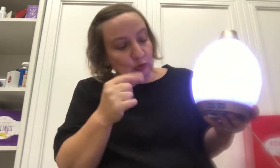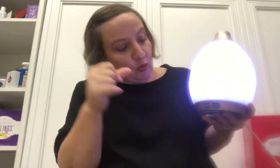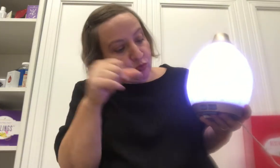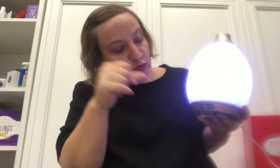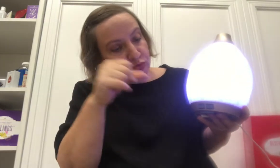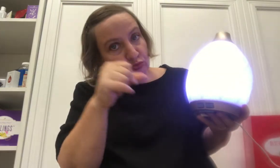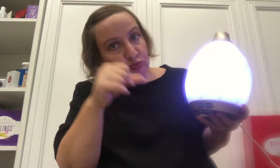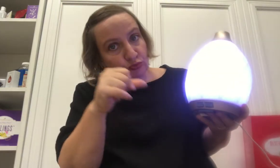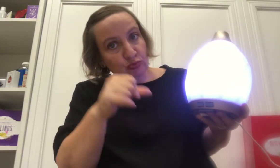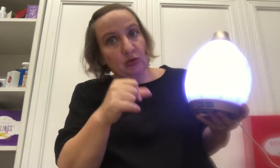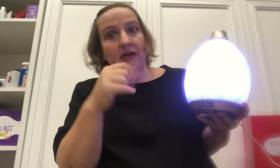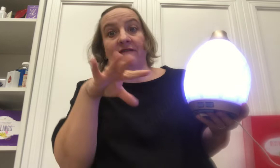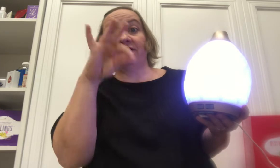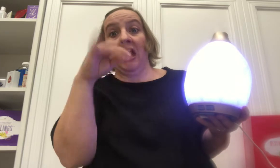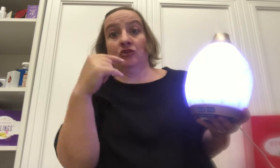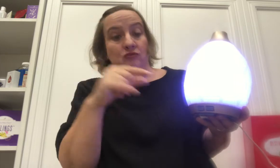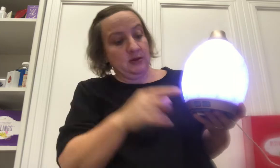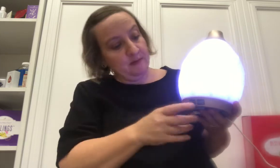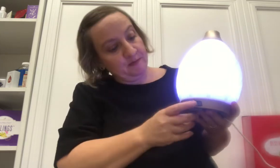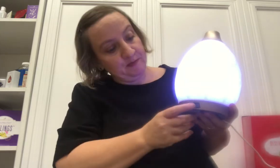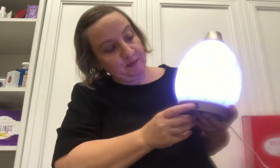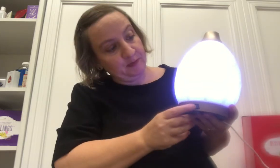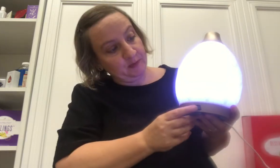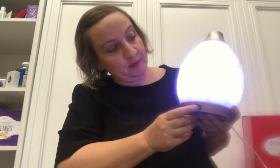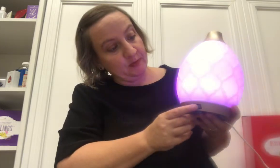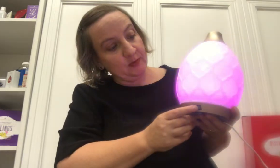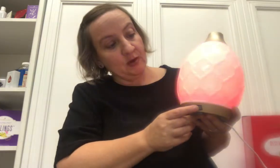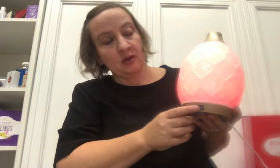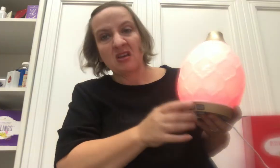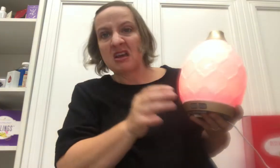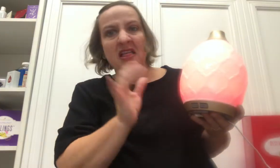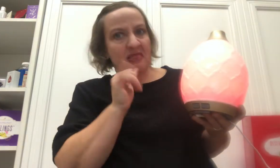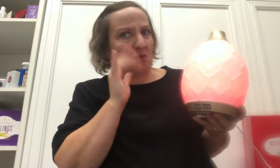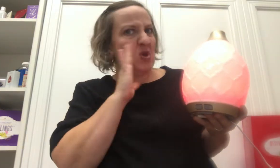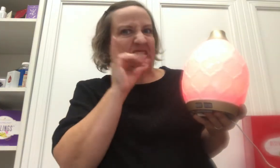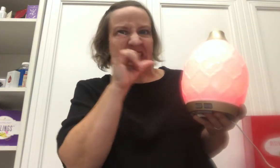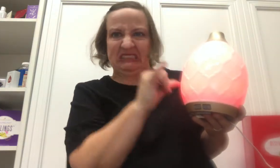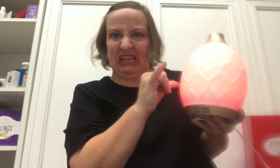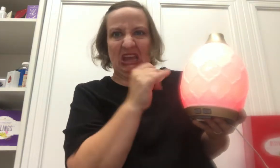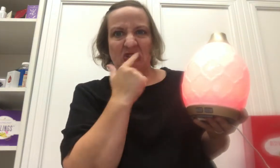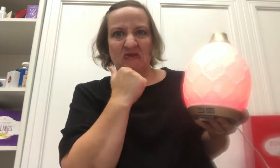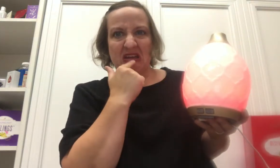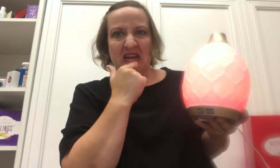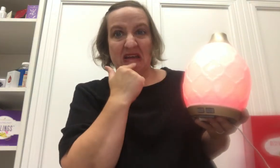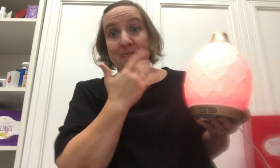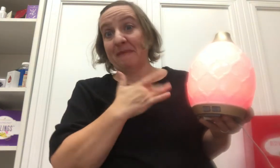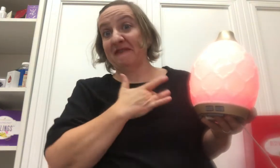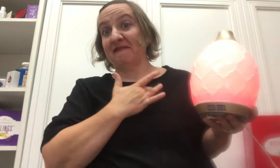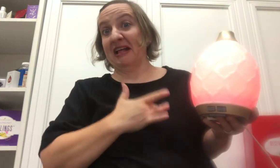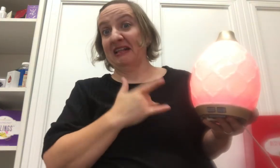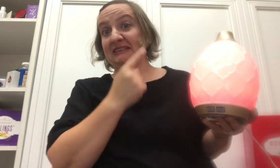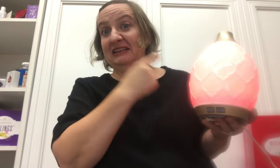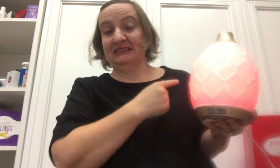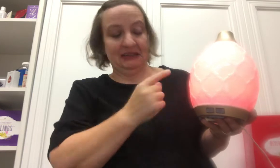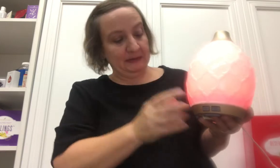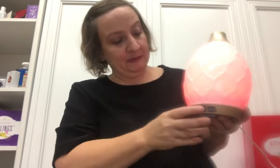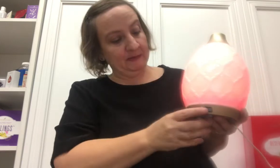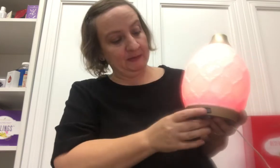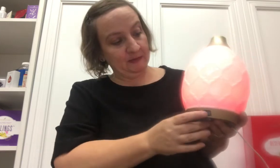Day, you would just push it until you find the green color. Like right now it would stay on red, like maybe